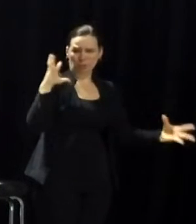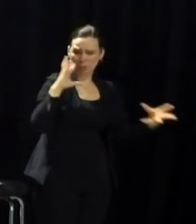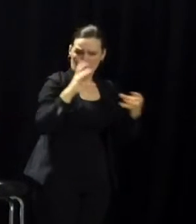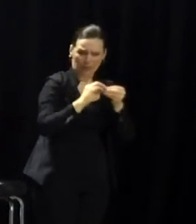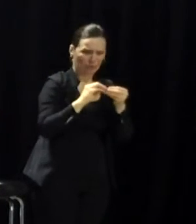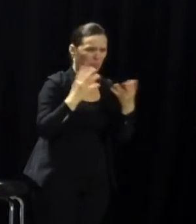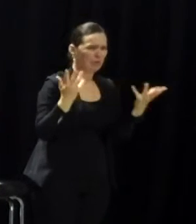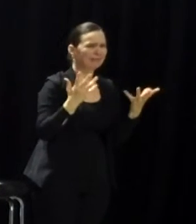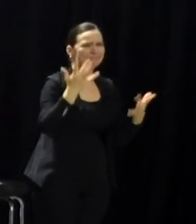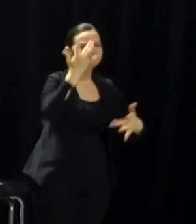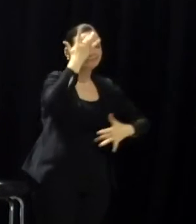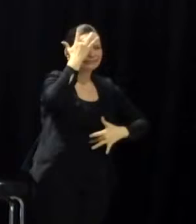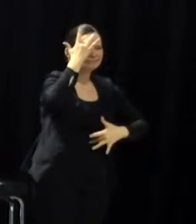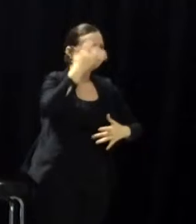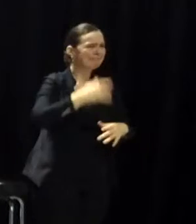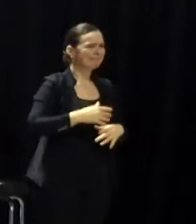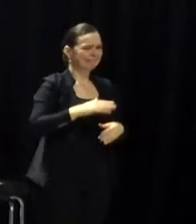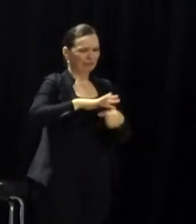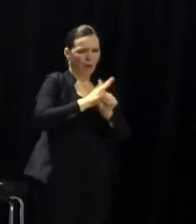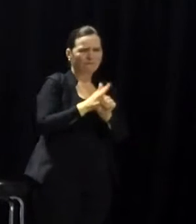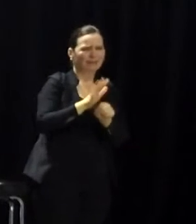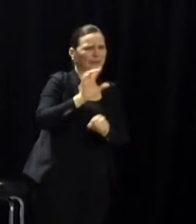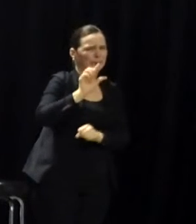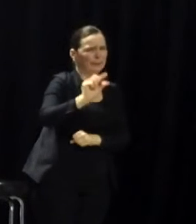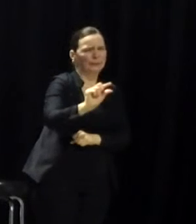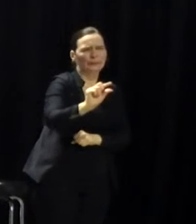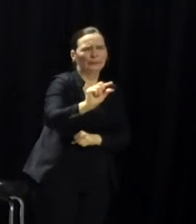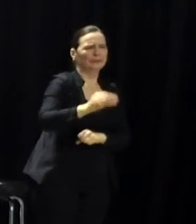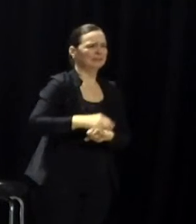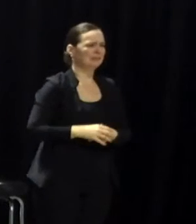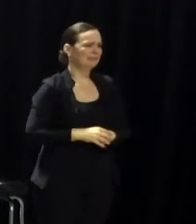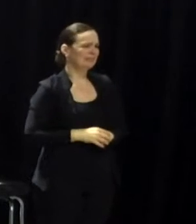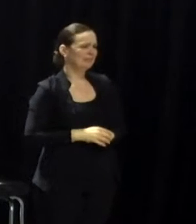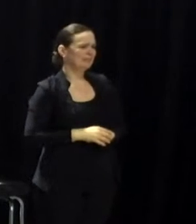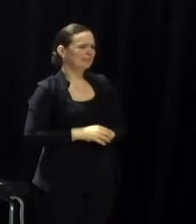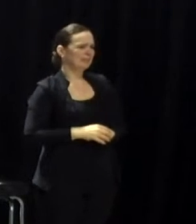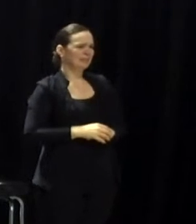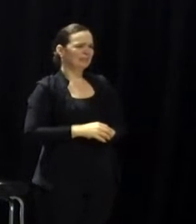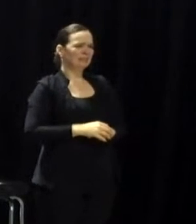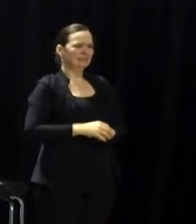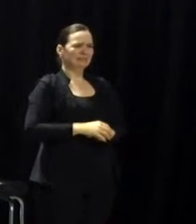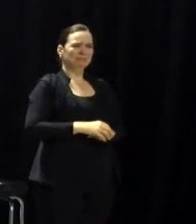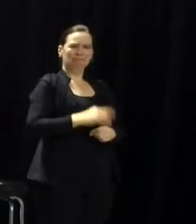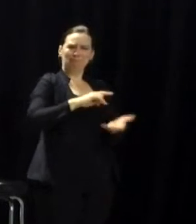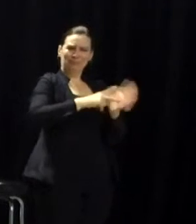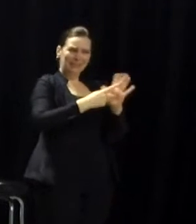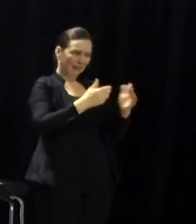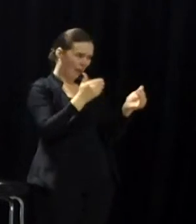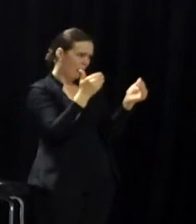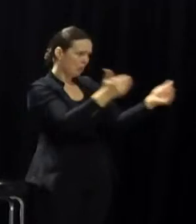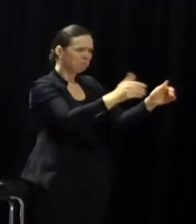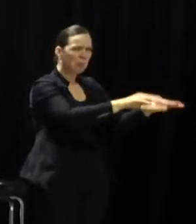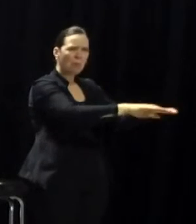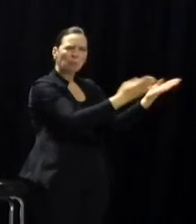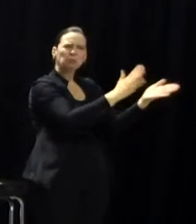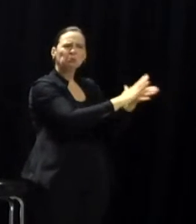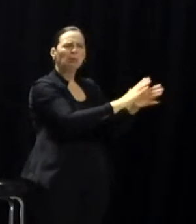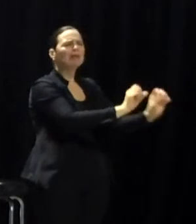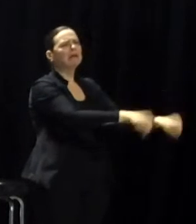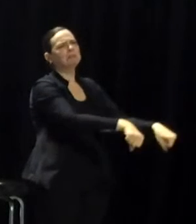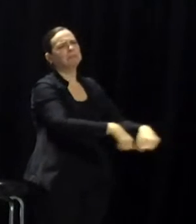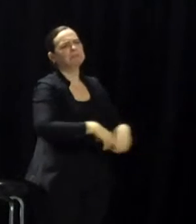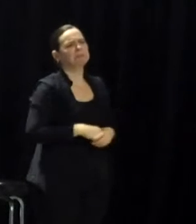true reopening for schools. This isn't any different. Again, we're going to have cases in the